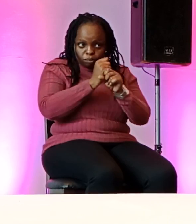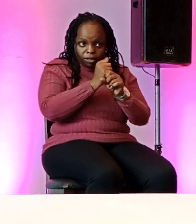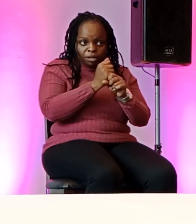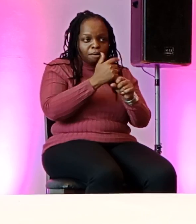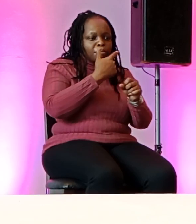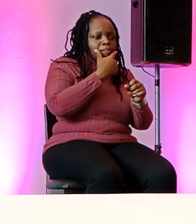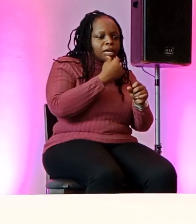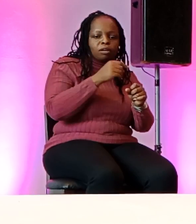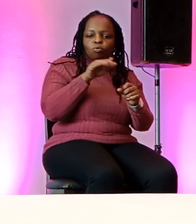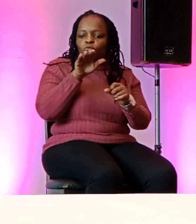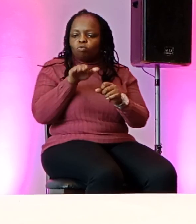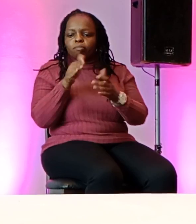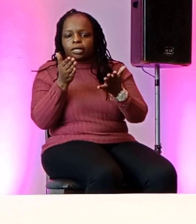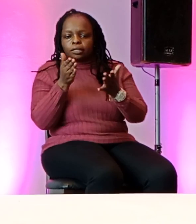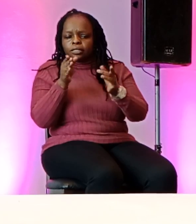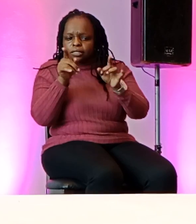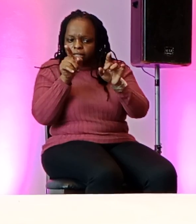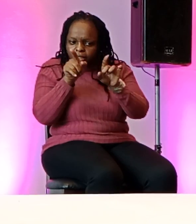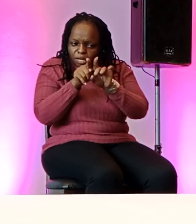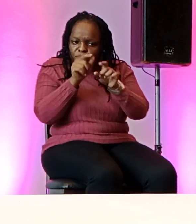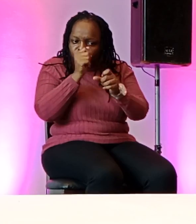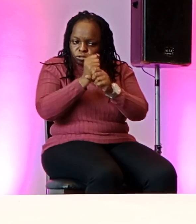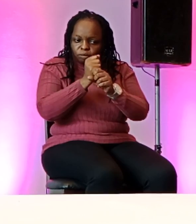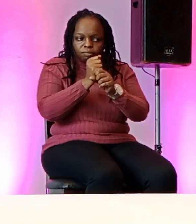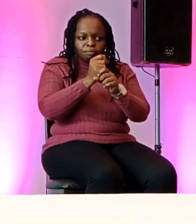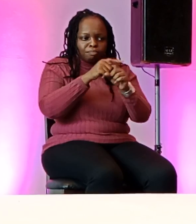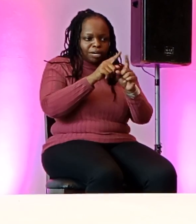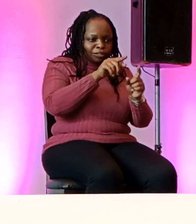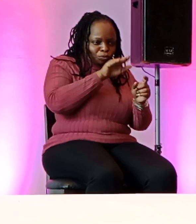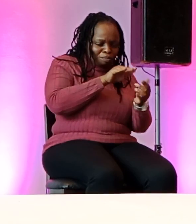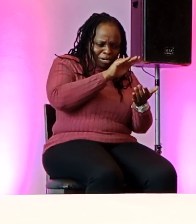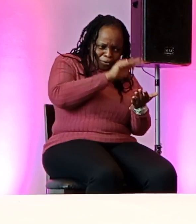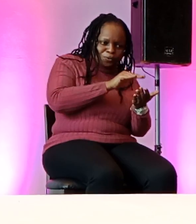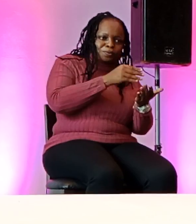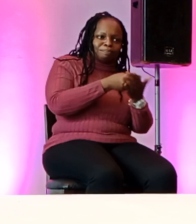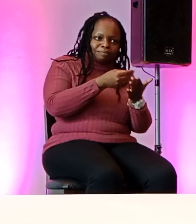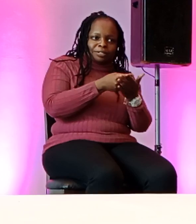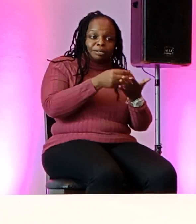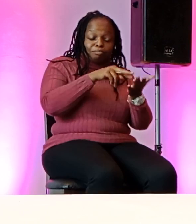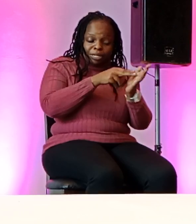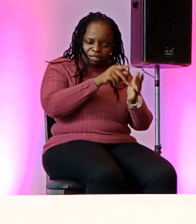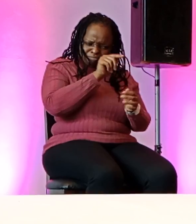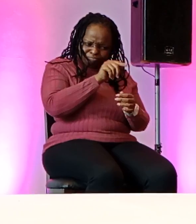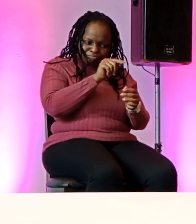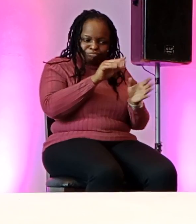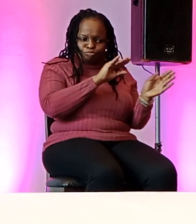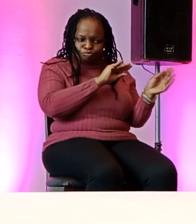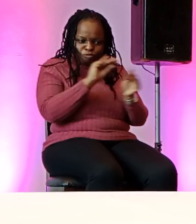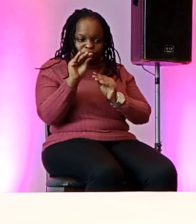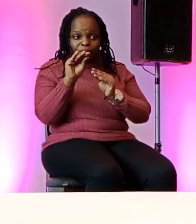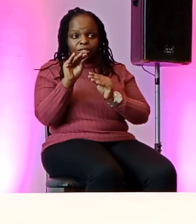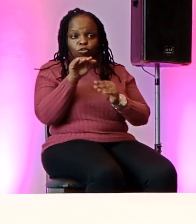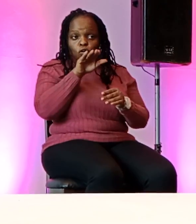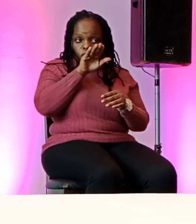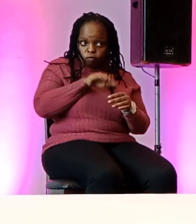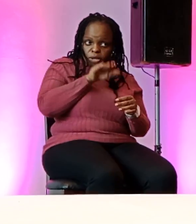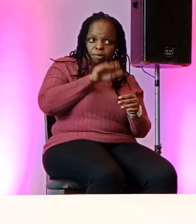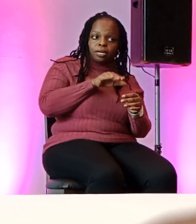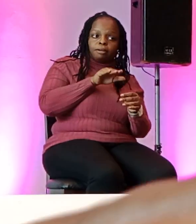of what we should do, but I'm saying let this be a movement of